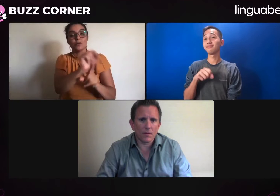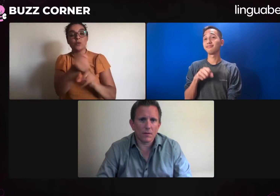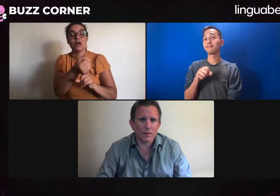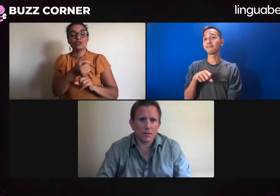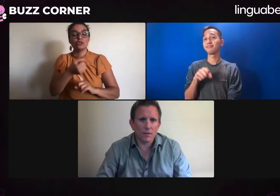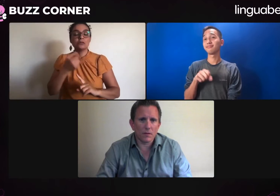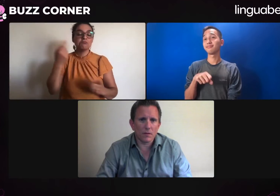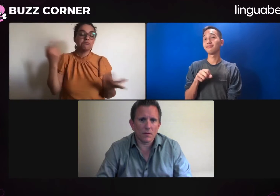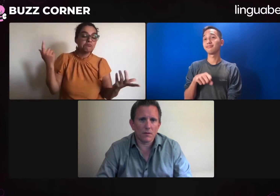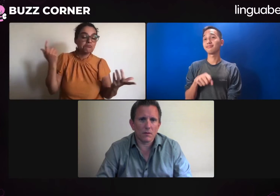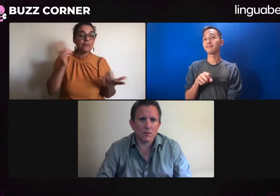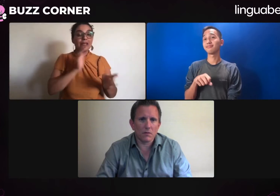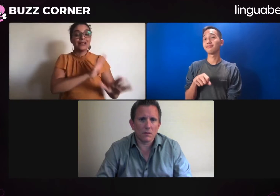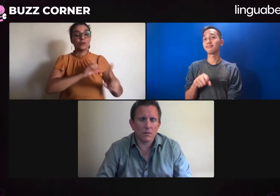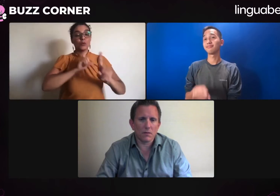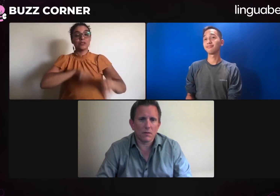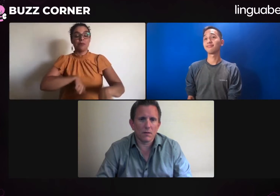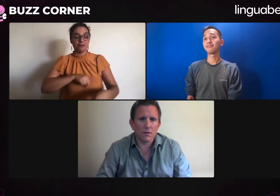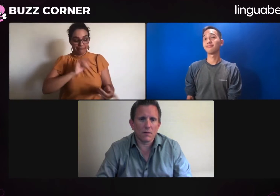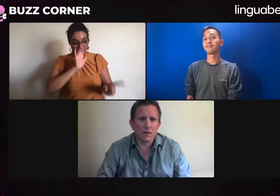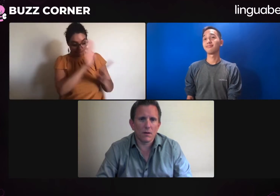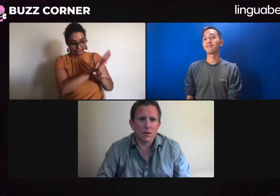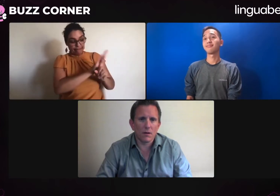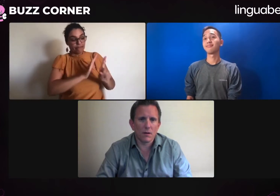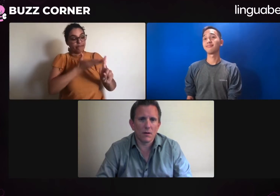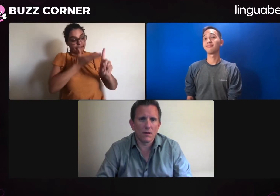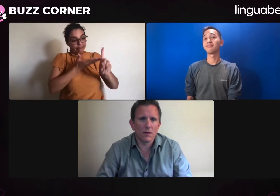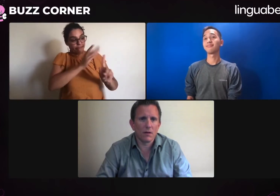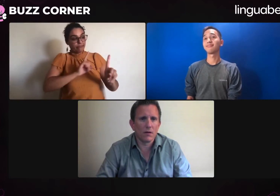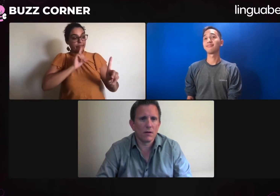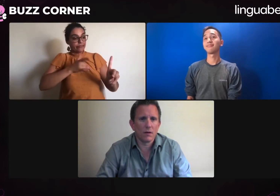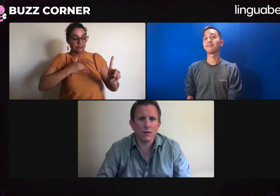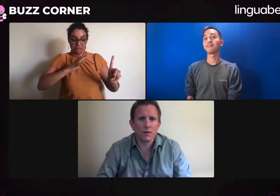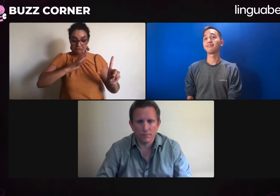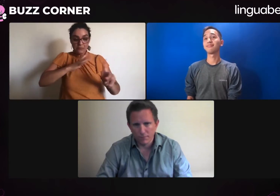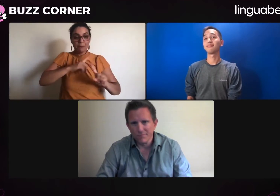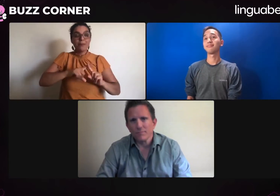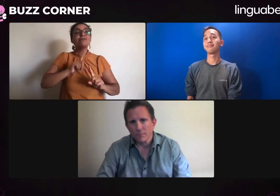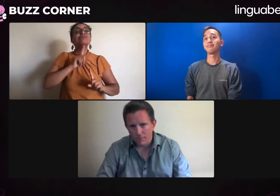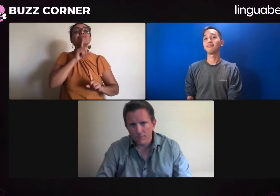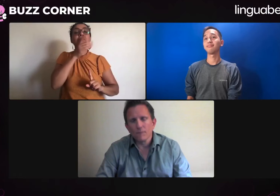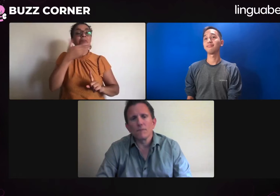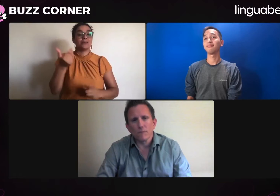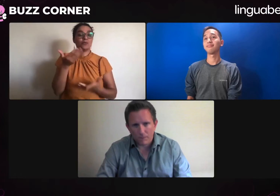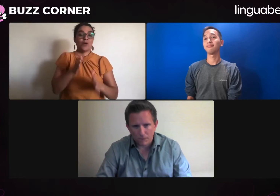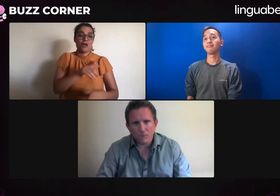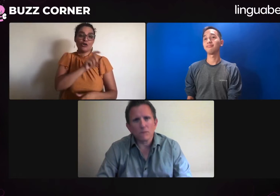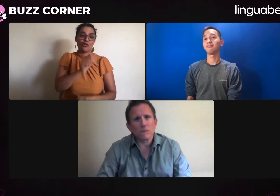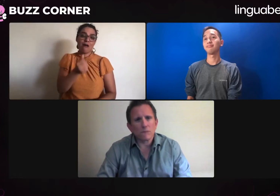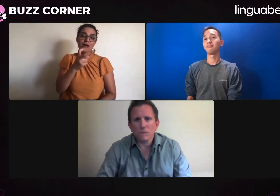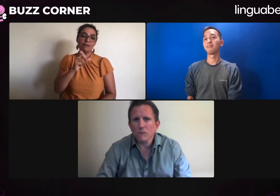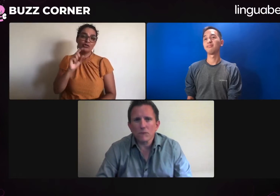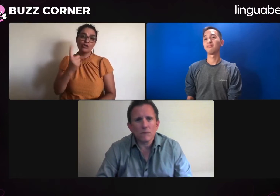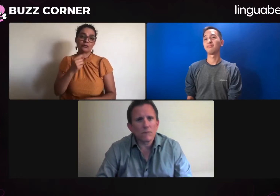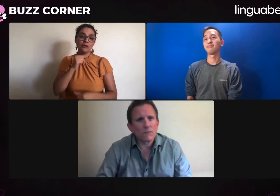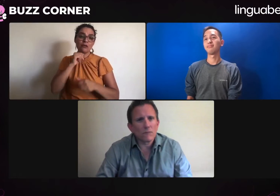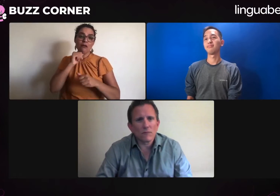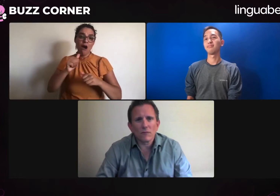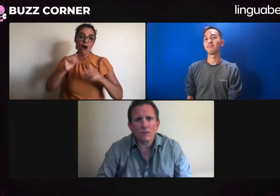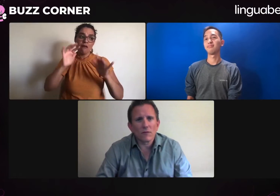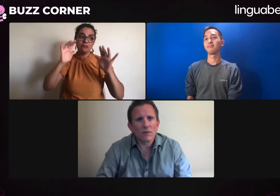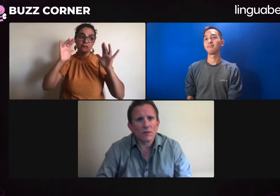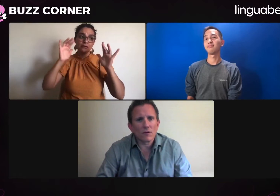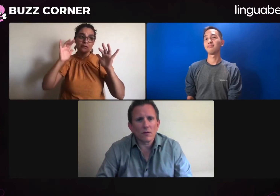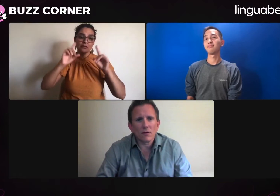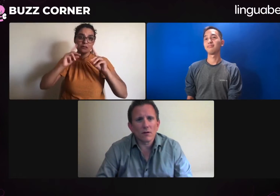think clearly to make a response to the allegations. So that response showed who they am. The best thing